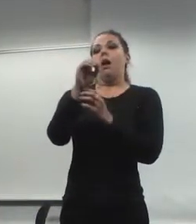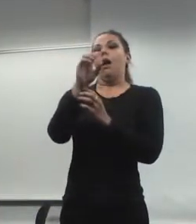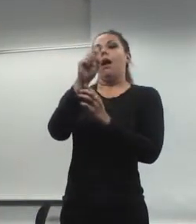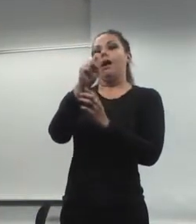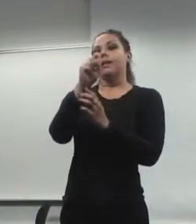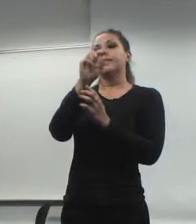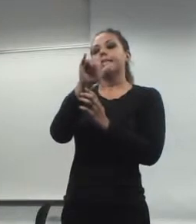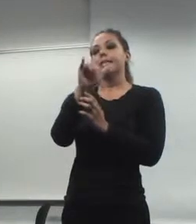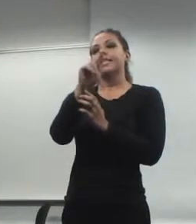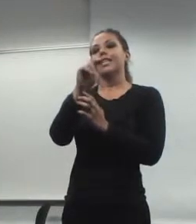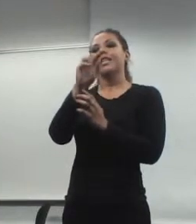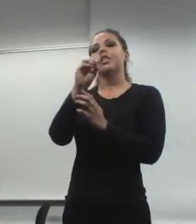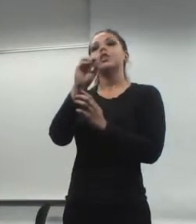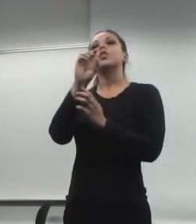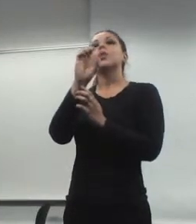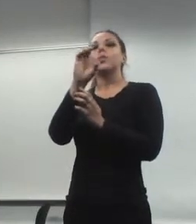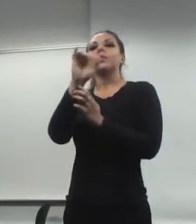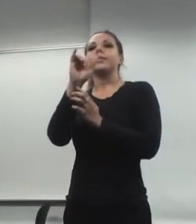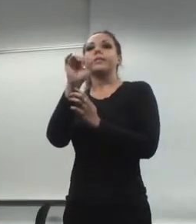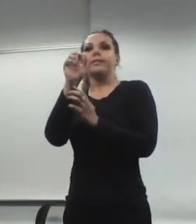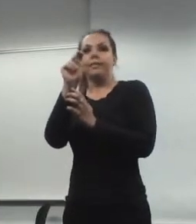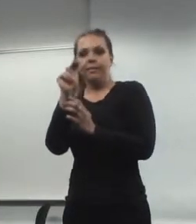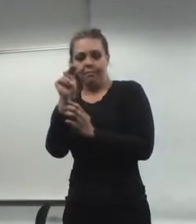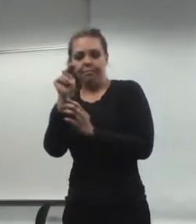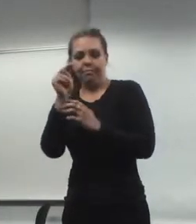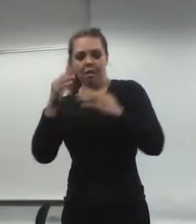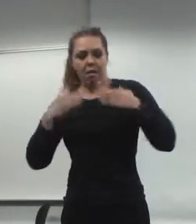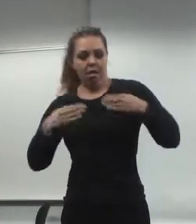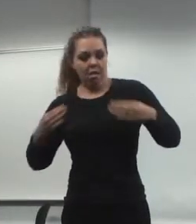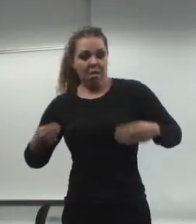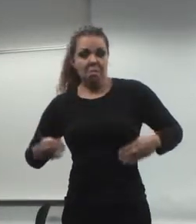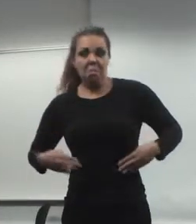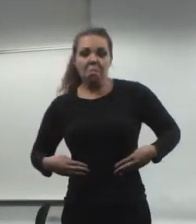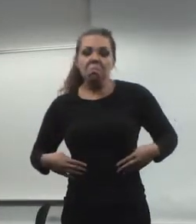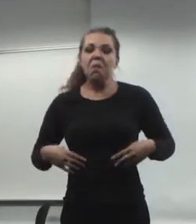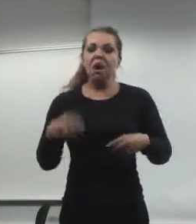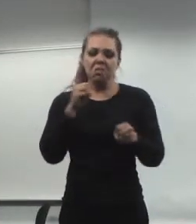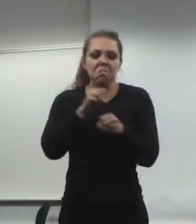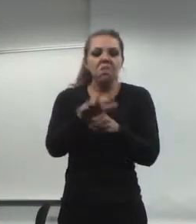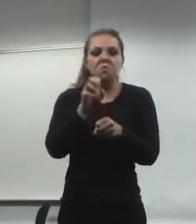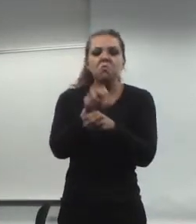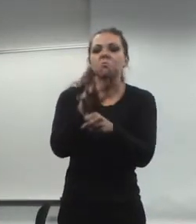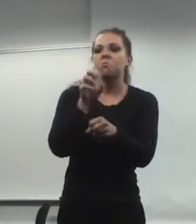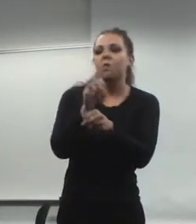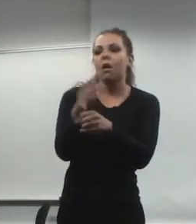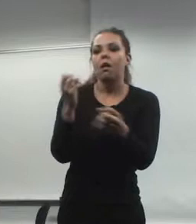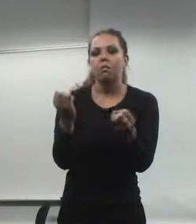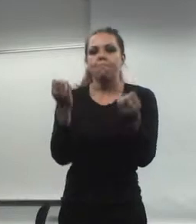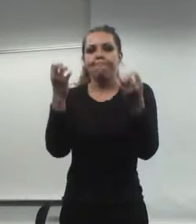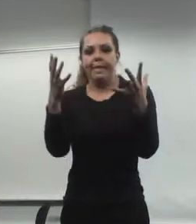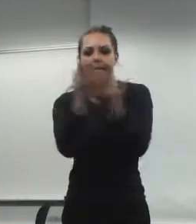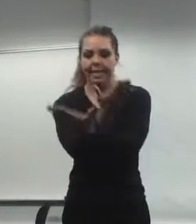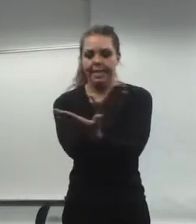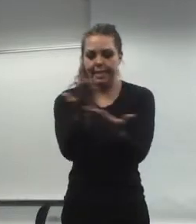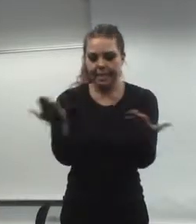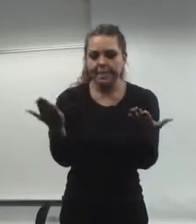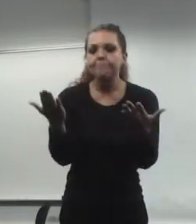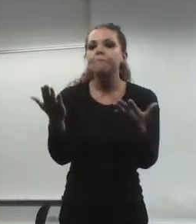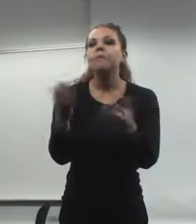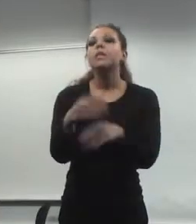each of our body, we have thousands of hormones that are secreted every day. In the last 10 years, there was one hormone that was